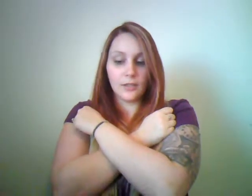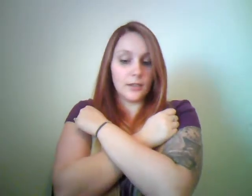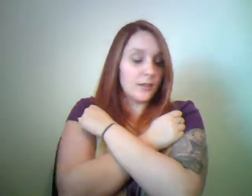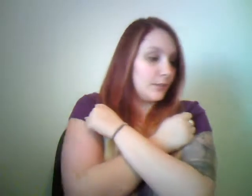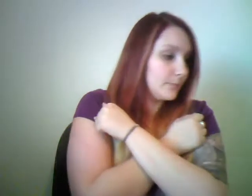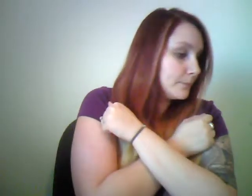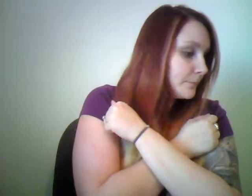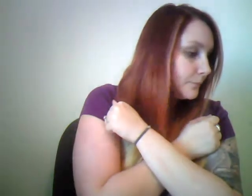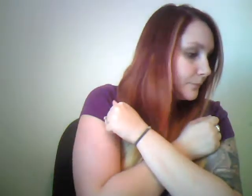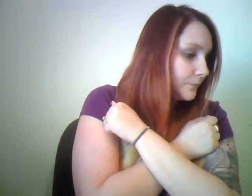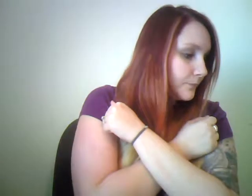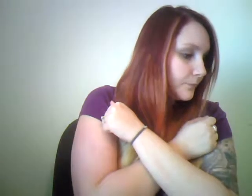love.